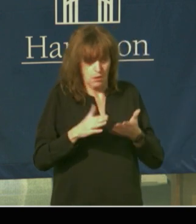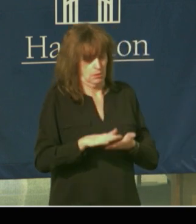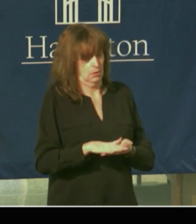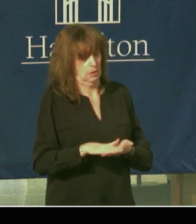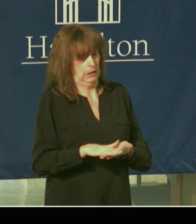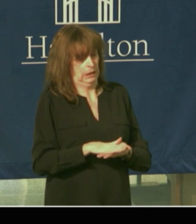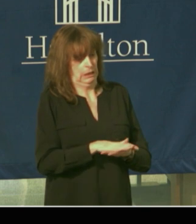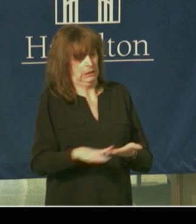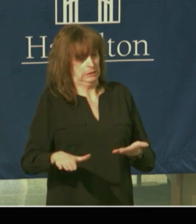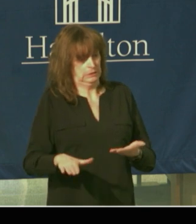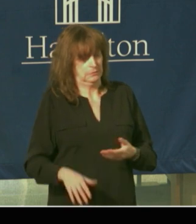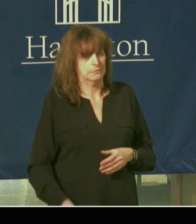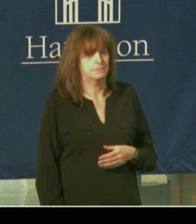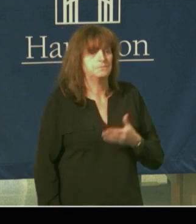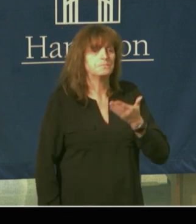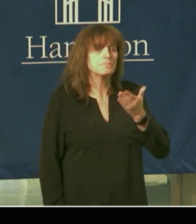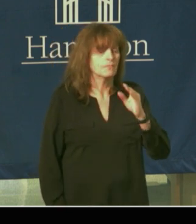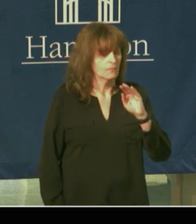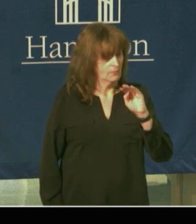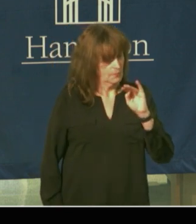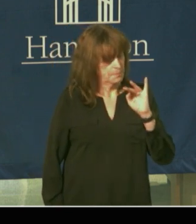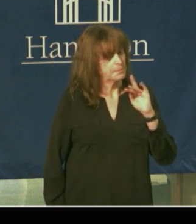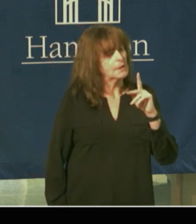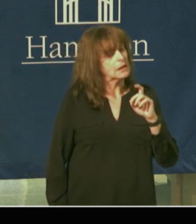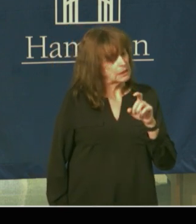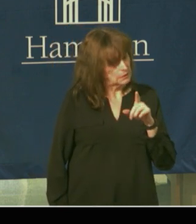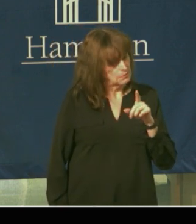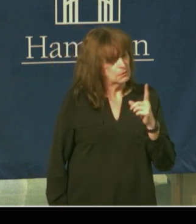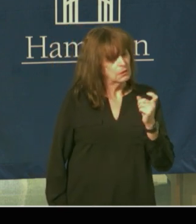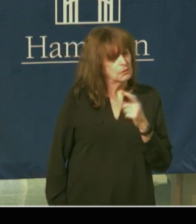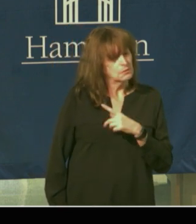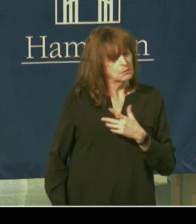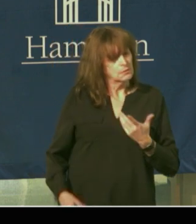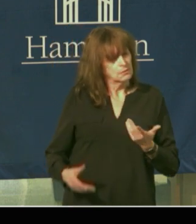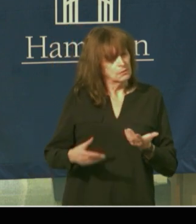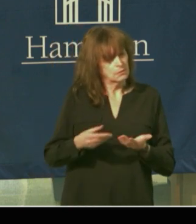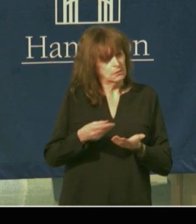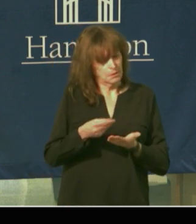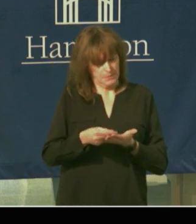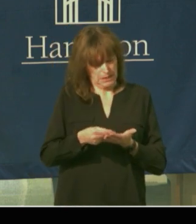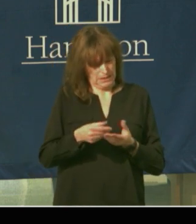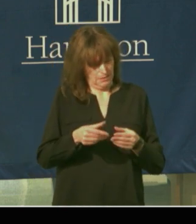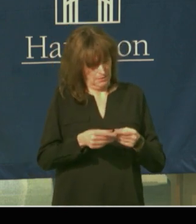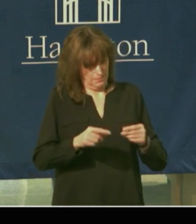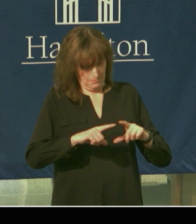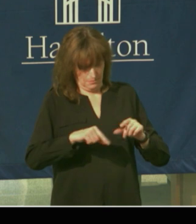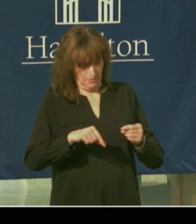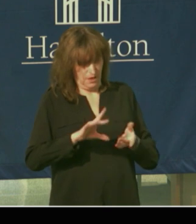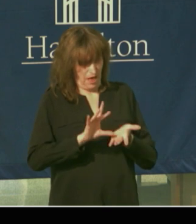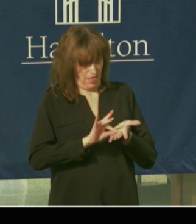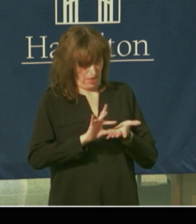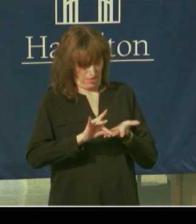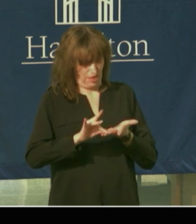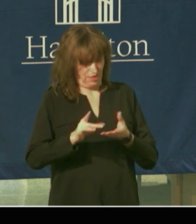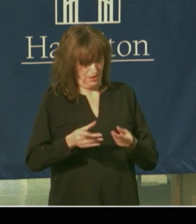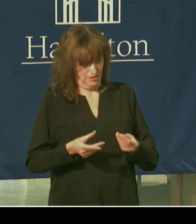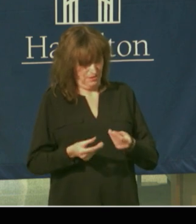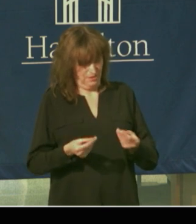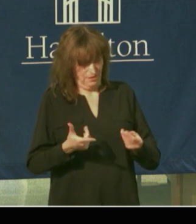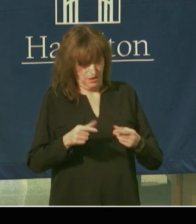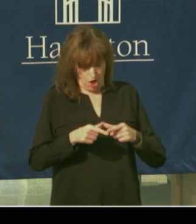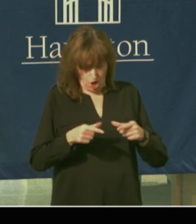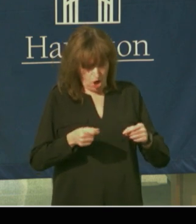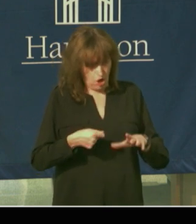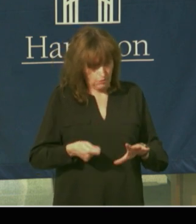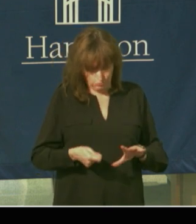that popped into my mind as well is also point of sale terminals. Those are, we're constantly putting in our codes, checking in the savings. Stores and restaurants should also